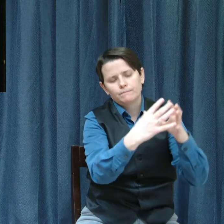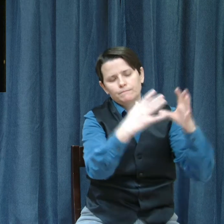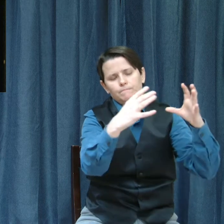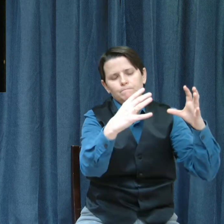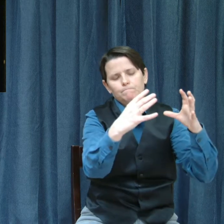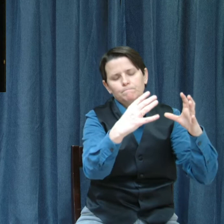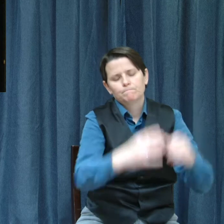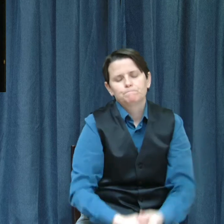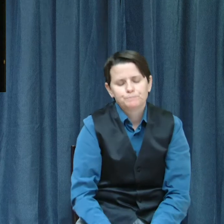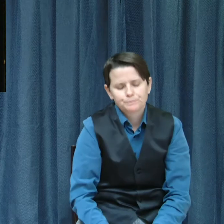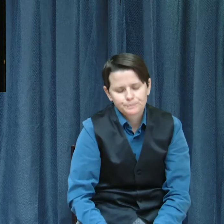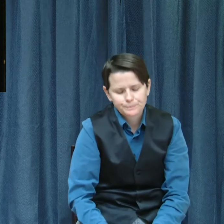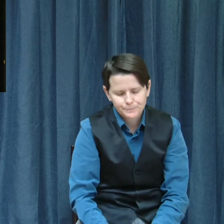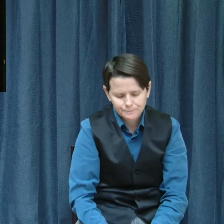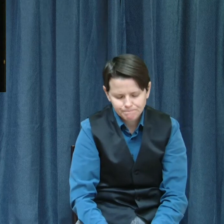In the beginning,